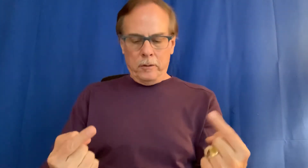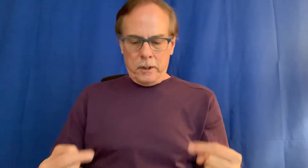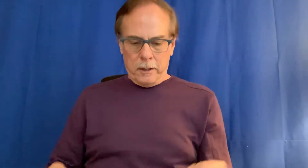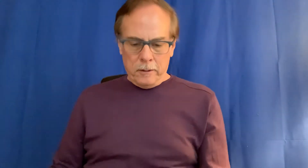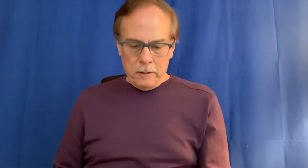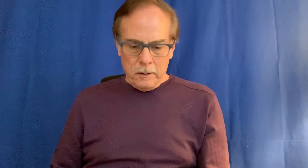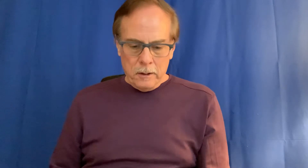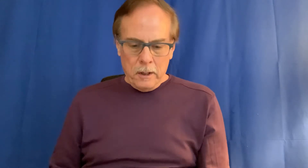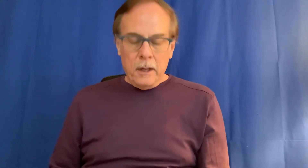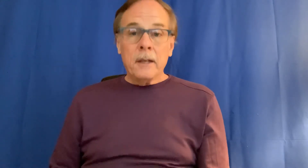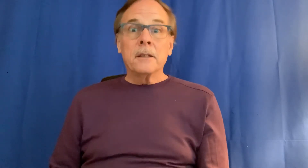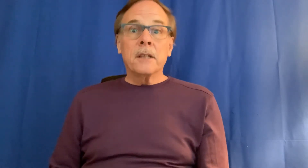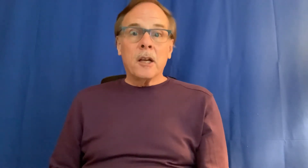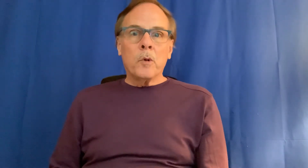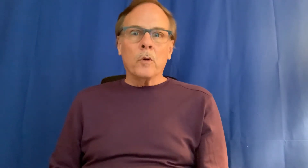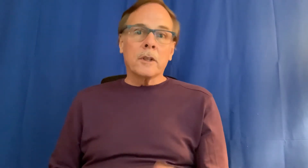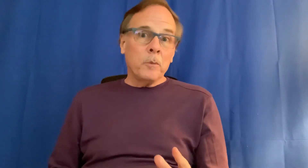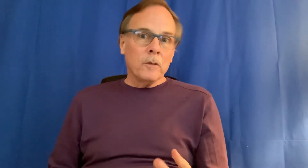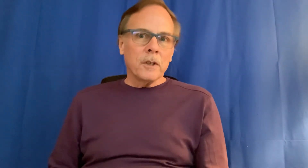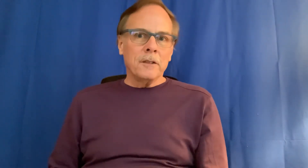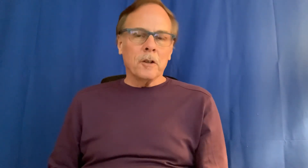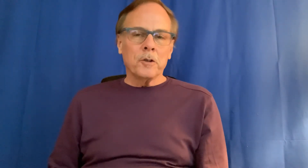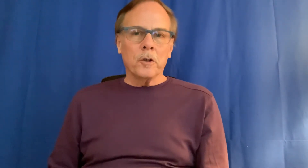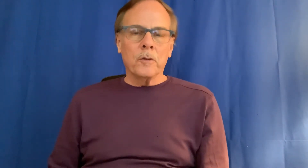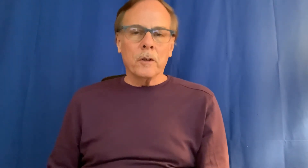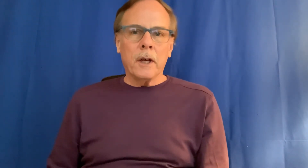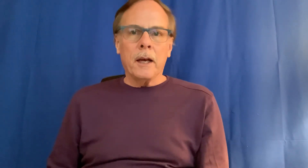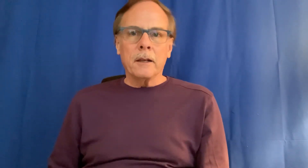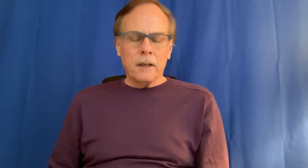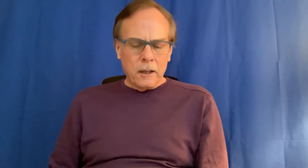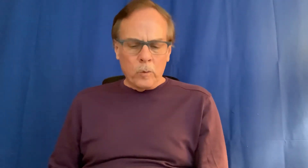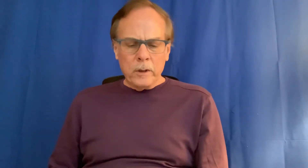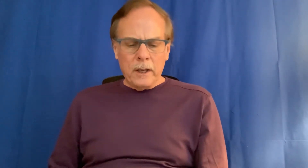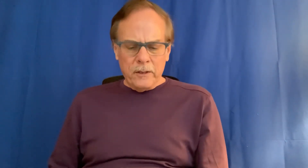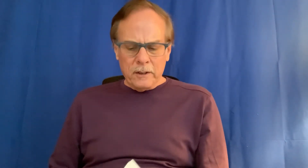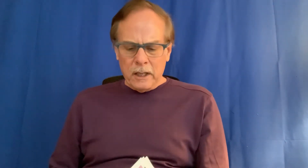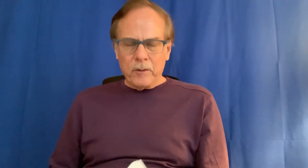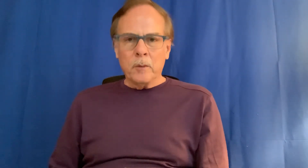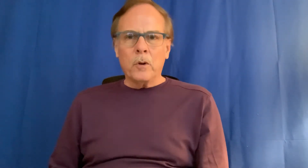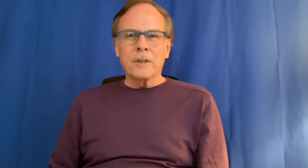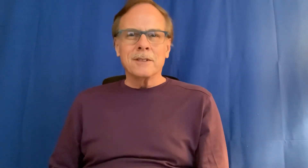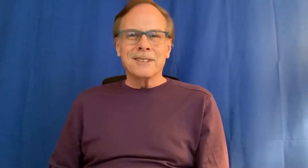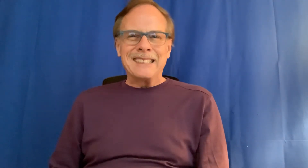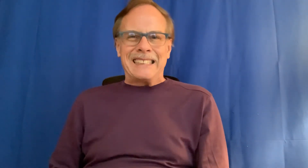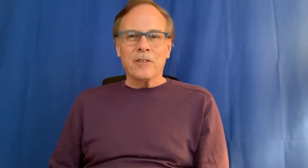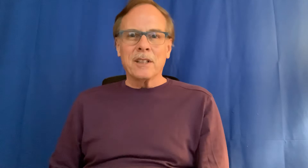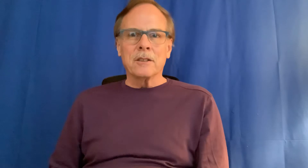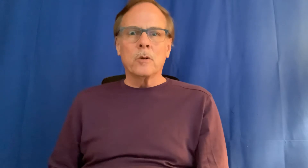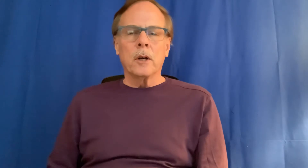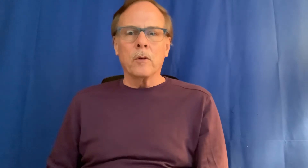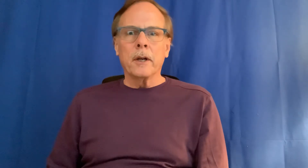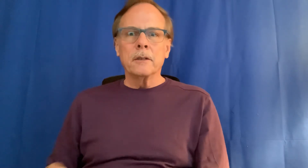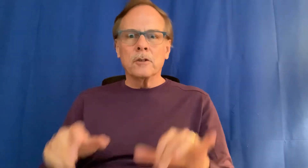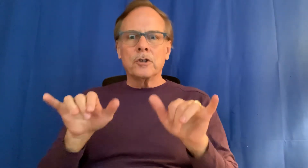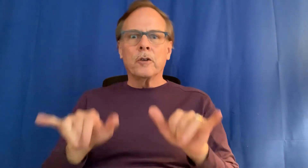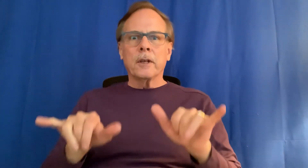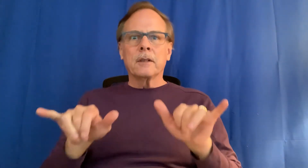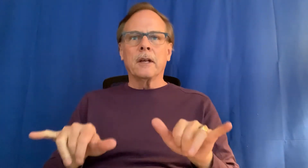now. Same old, a couple of signs I'll show you for that. And the one I think they have in the book is, I don't think it's quite right because they're showing it like